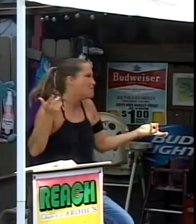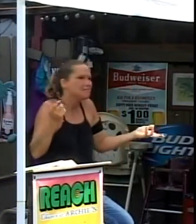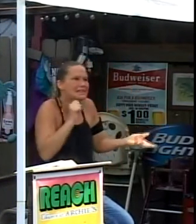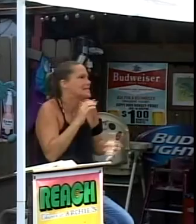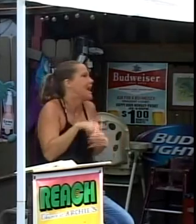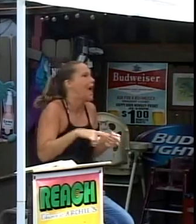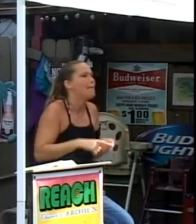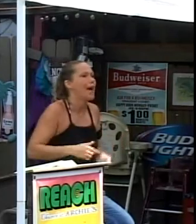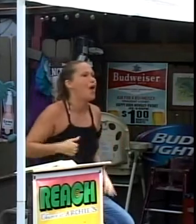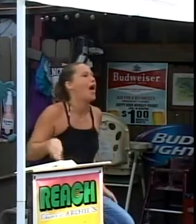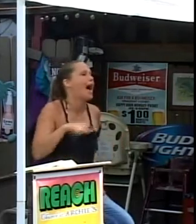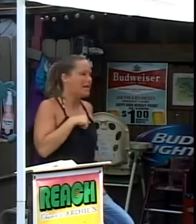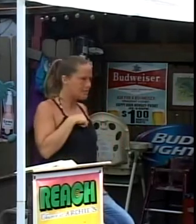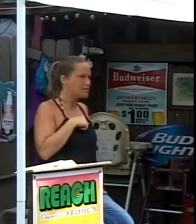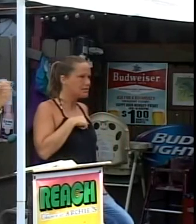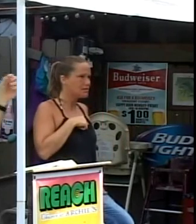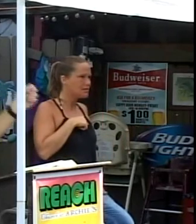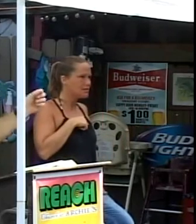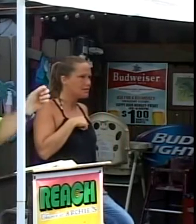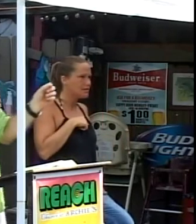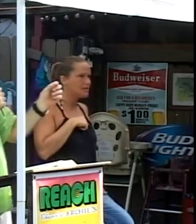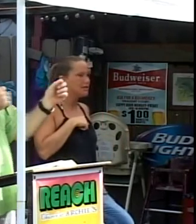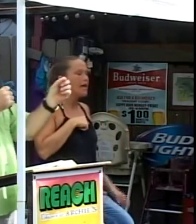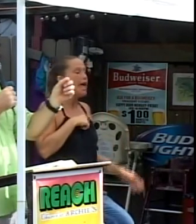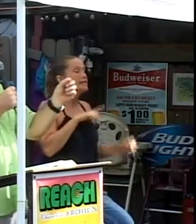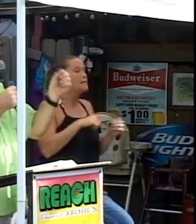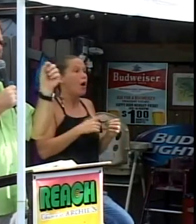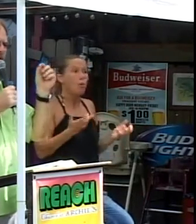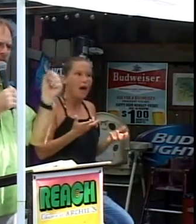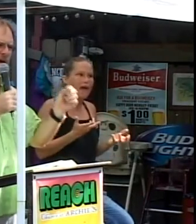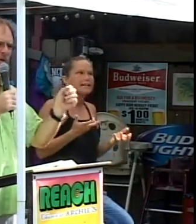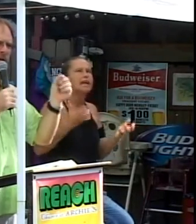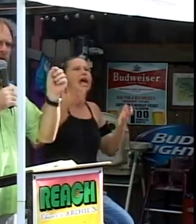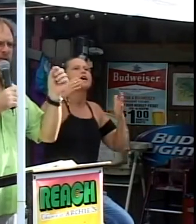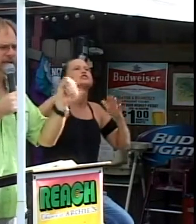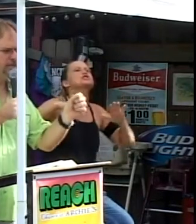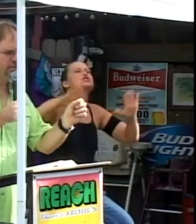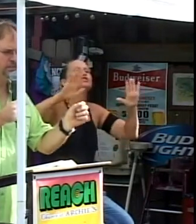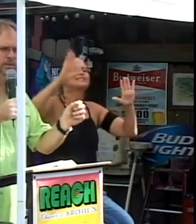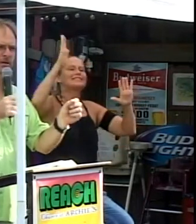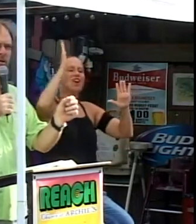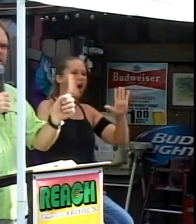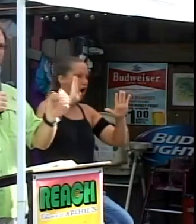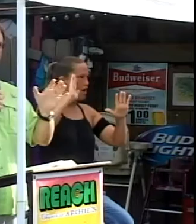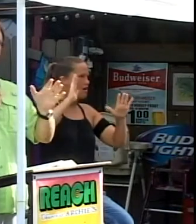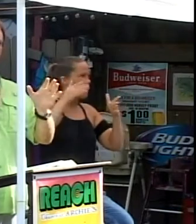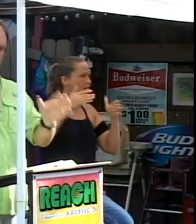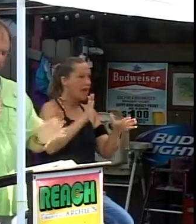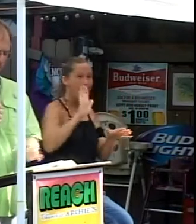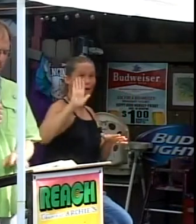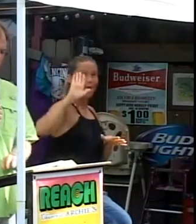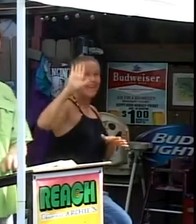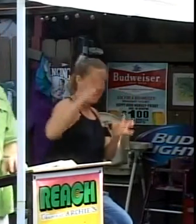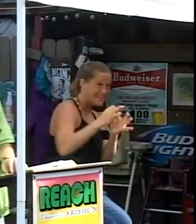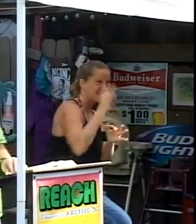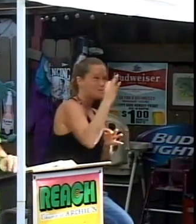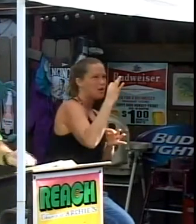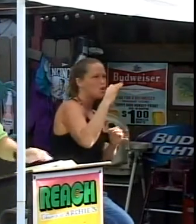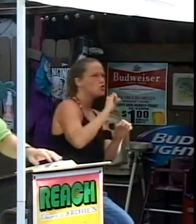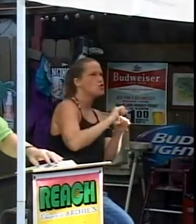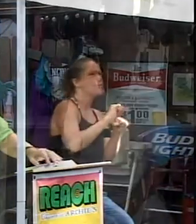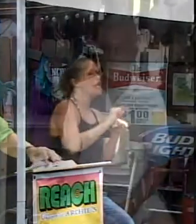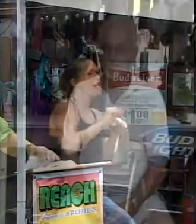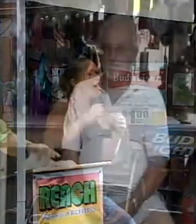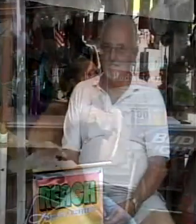being all that. It's about yielding to God and allowing His Spirit to work through us in